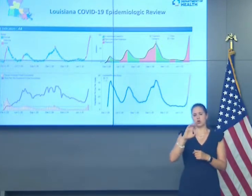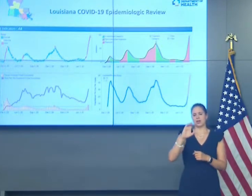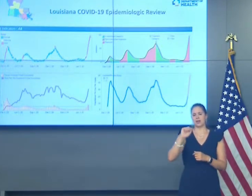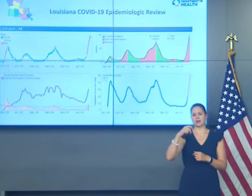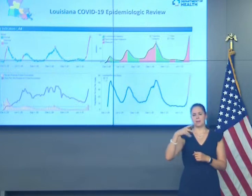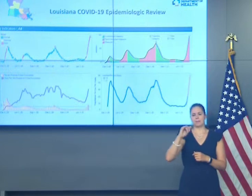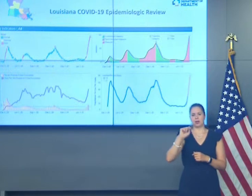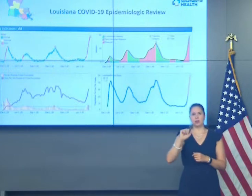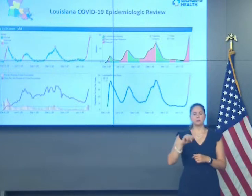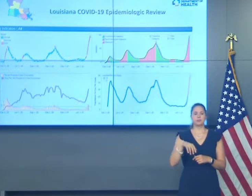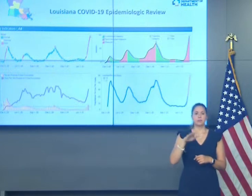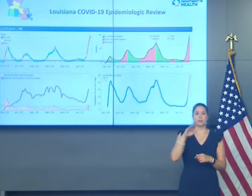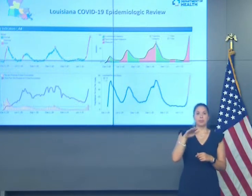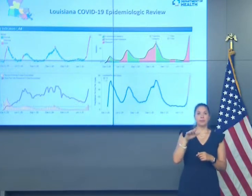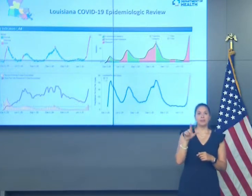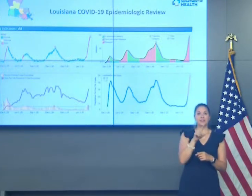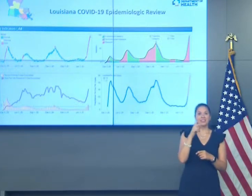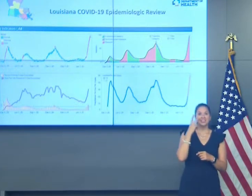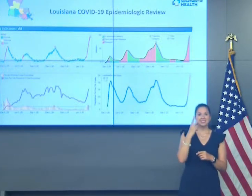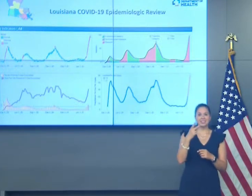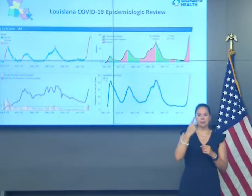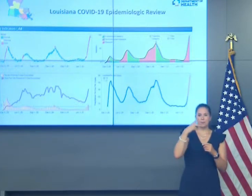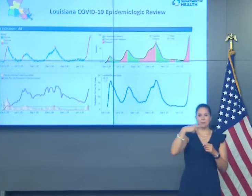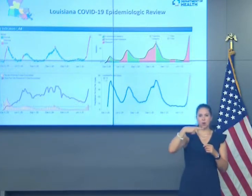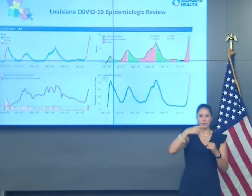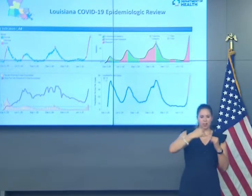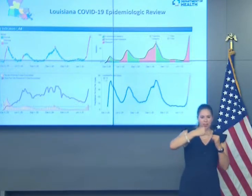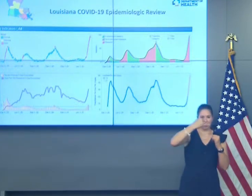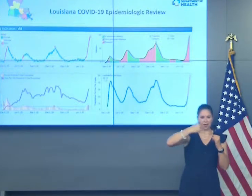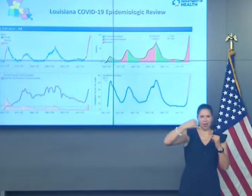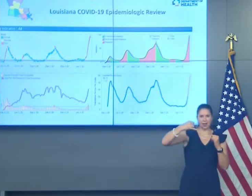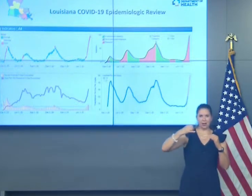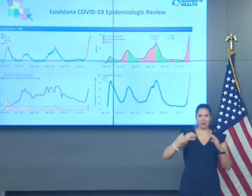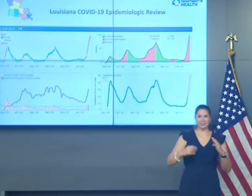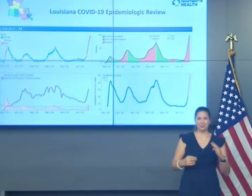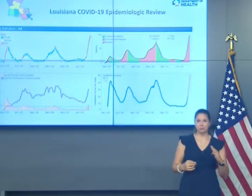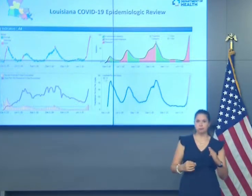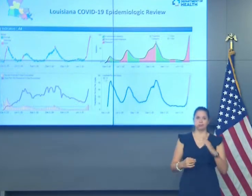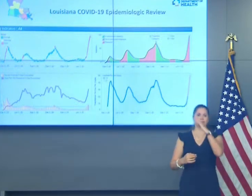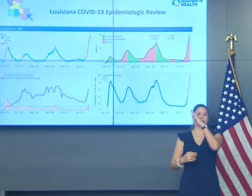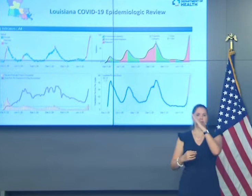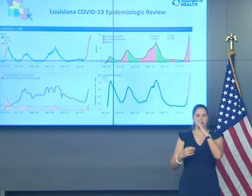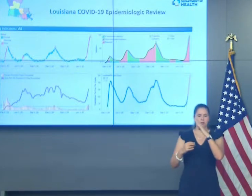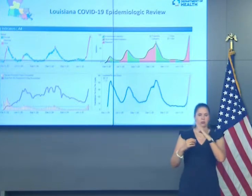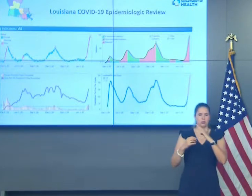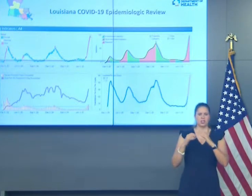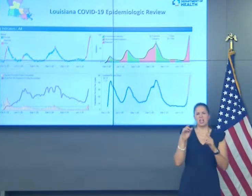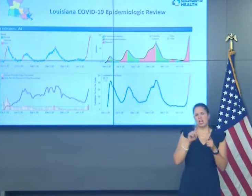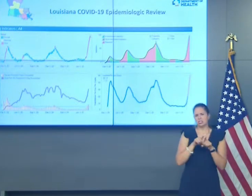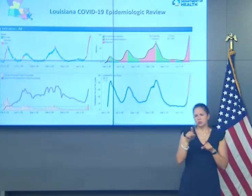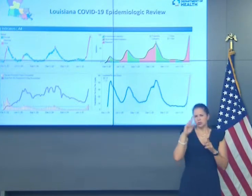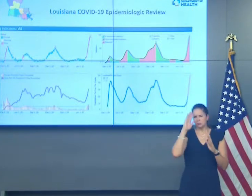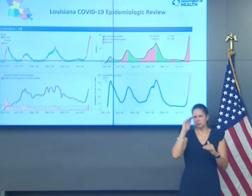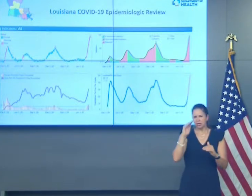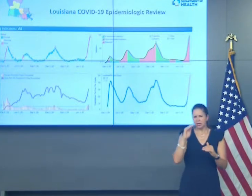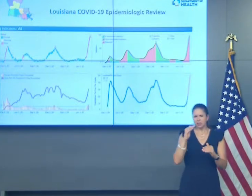graph, you'll see testing volume in that purple line rise dramatically, as you would expect, given the amount of transmission that's happening and